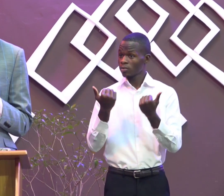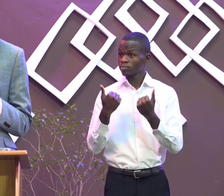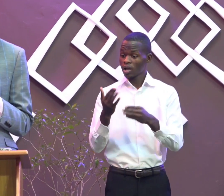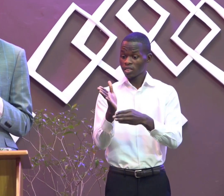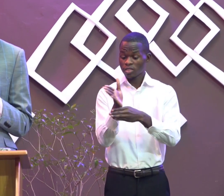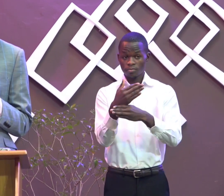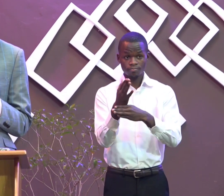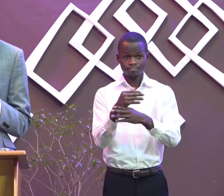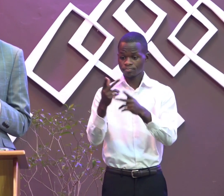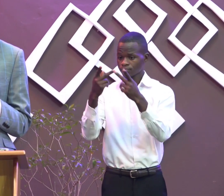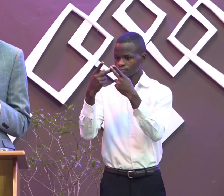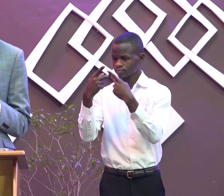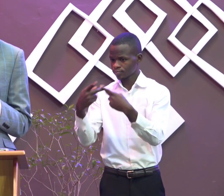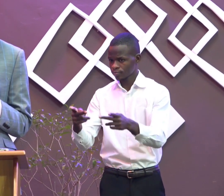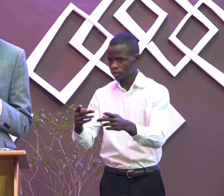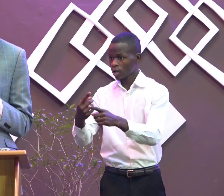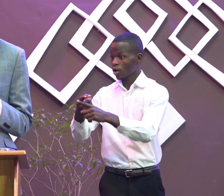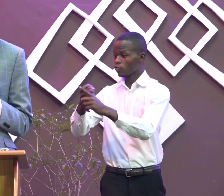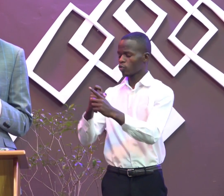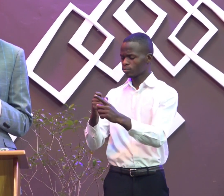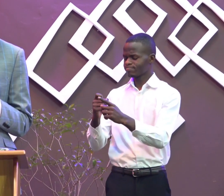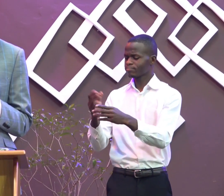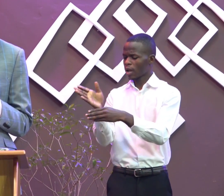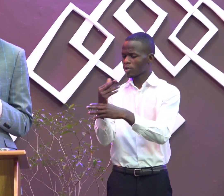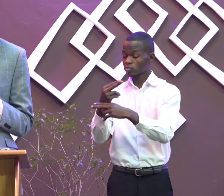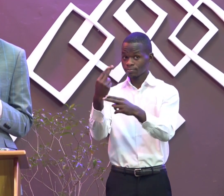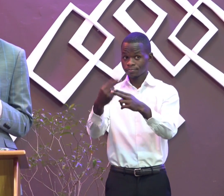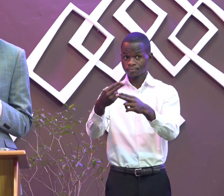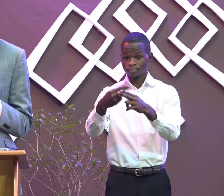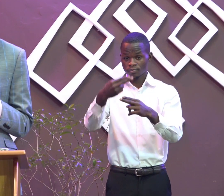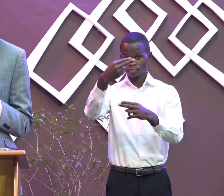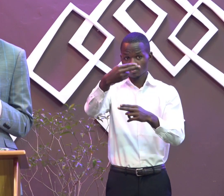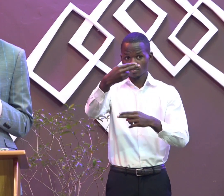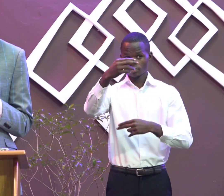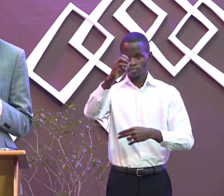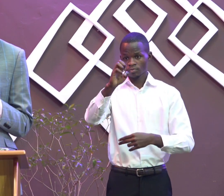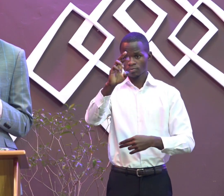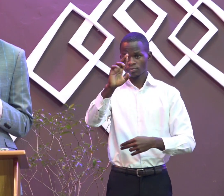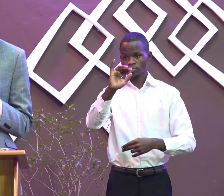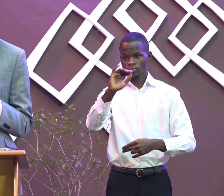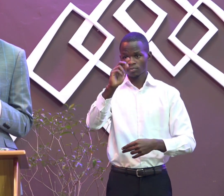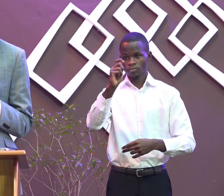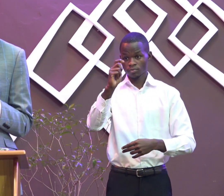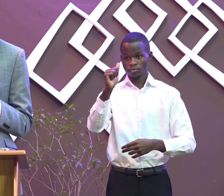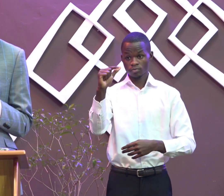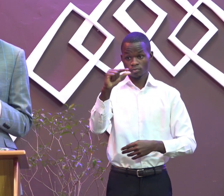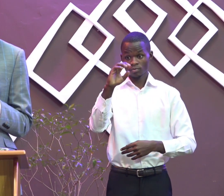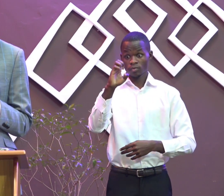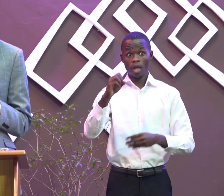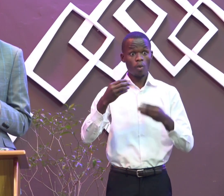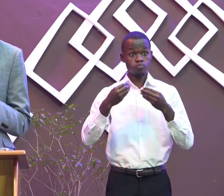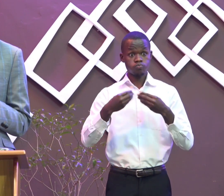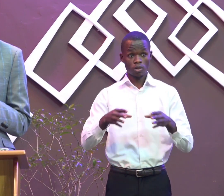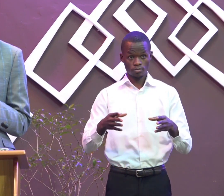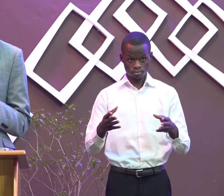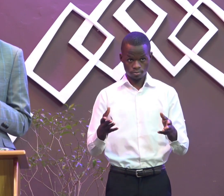oluvannyuma lw'obuweereza bwe twalimu obwali obwa heritage okuggwaawo. This ministry started after the ministry that we had